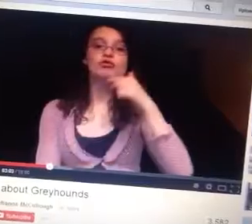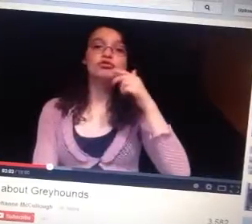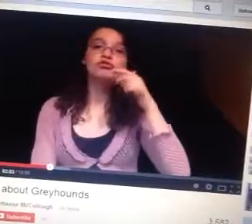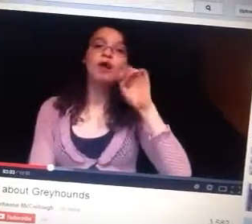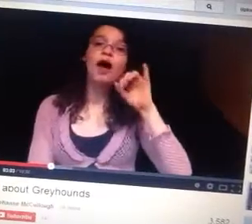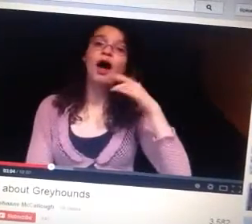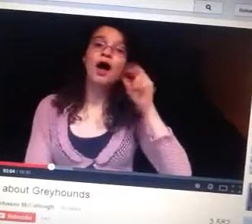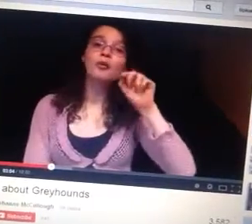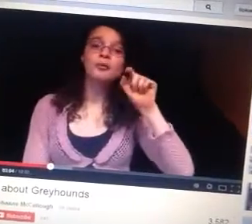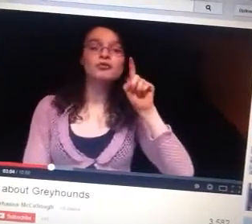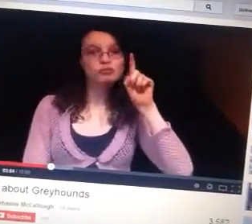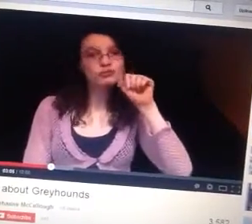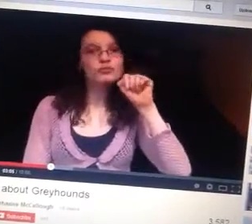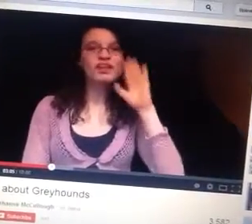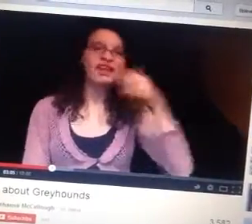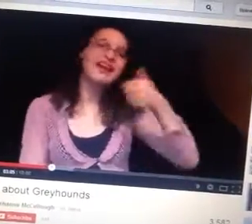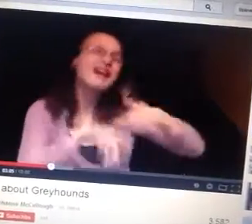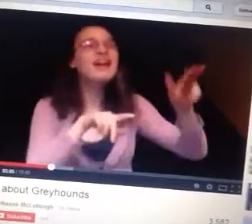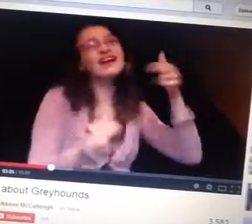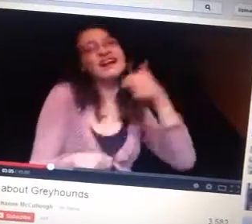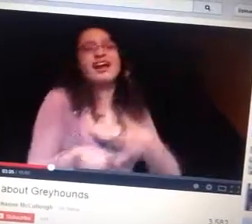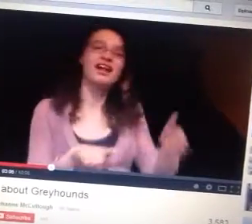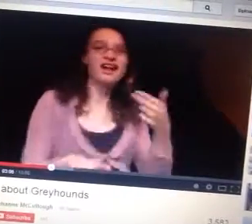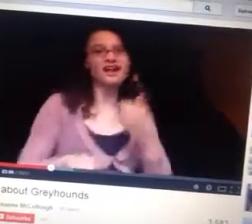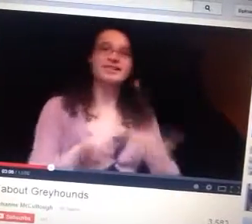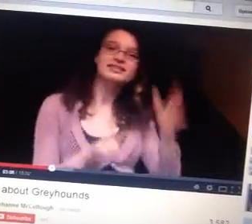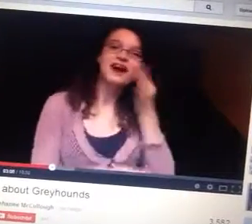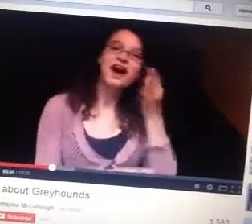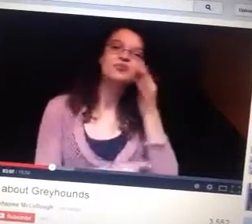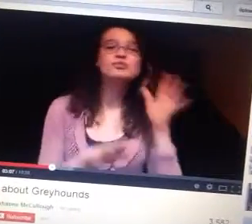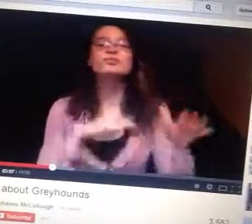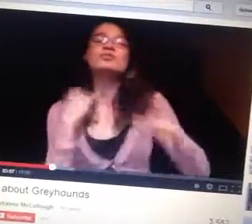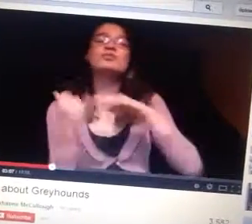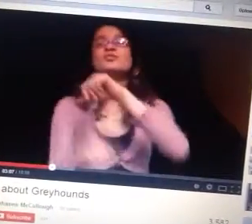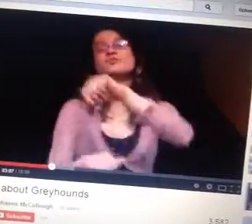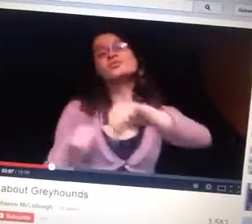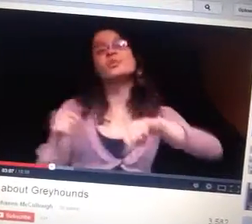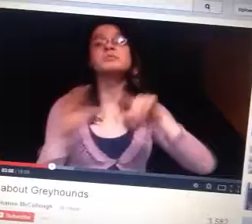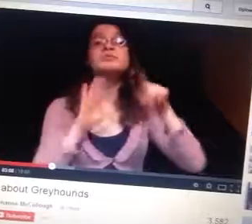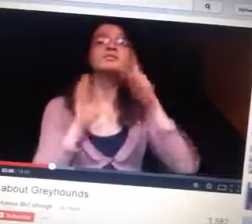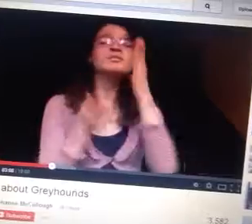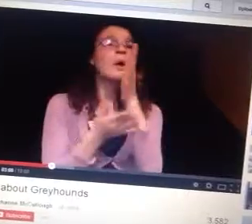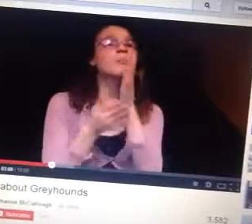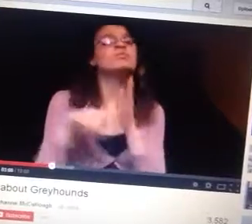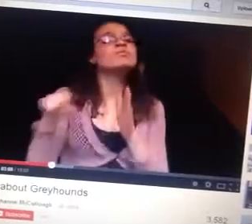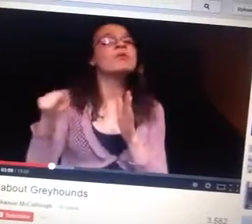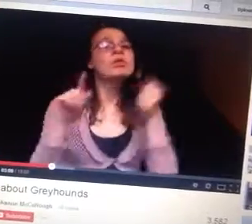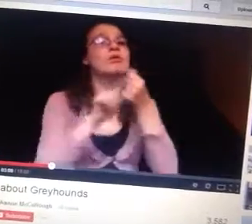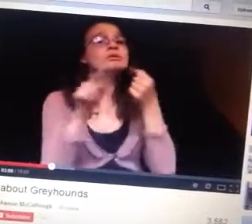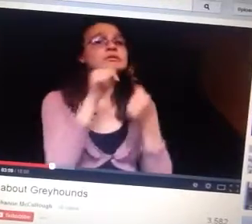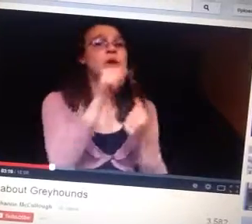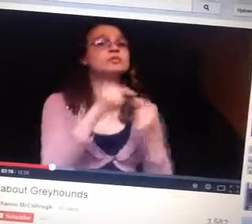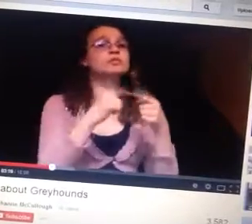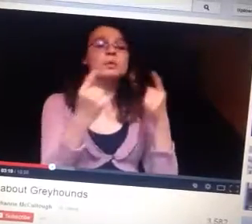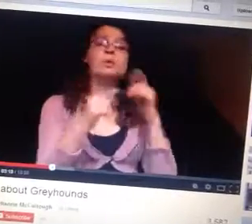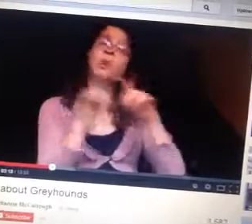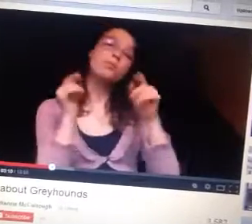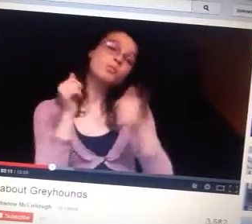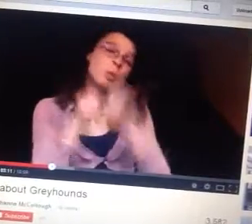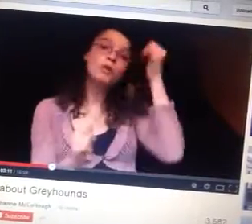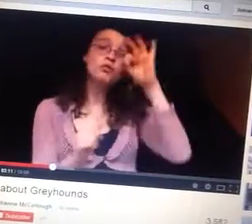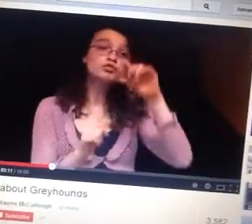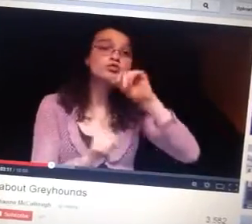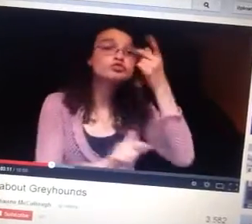cats. I saw this video of this Greyhound. He was just licking a cat and being very sociable with the cat.